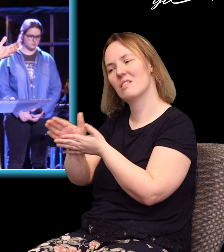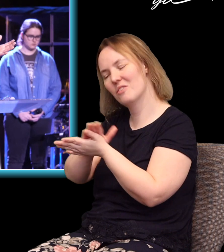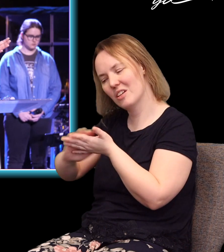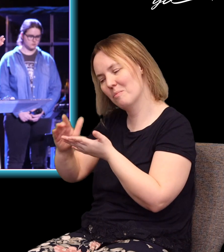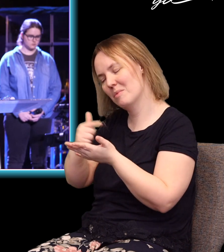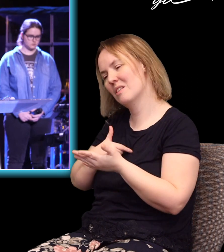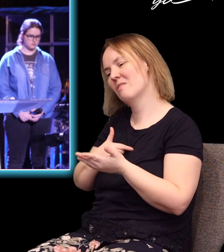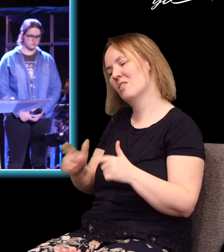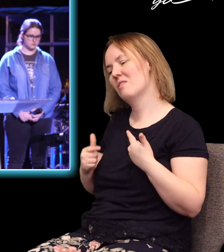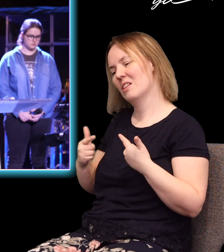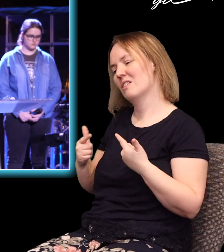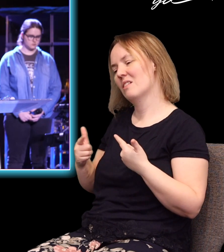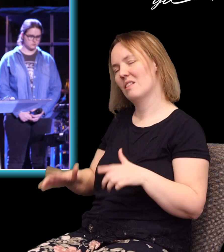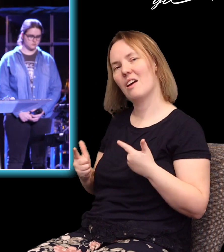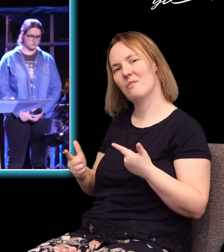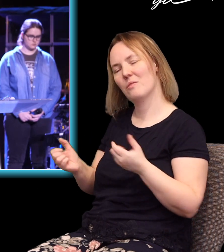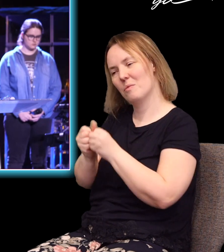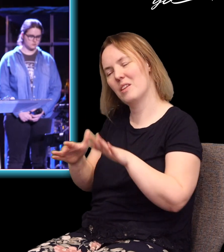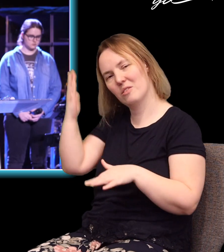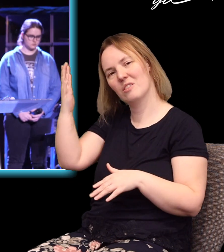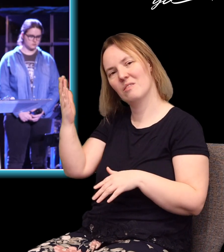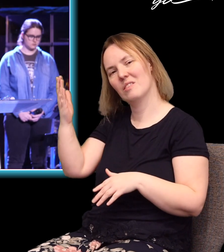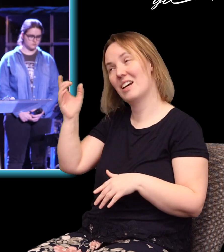life without you. I open my heart to you, and I ask you